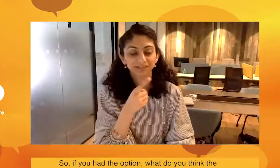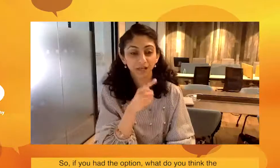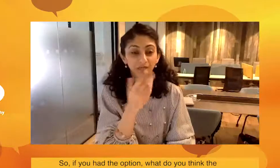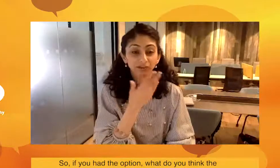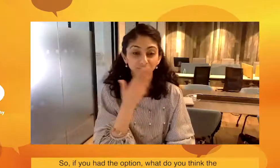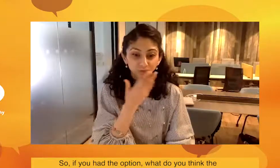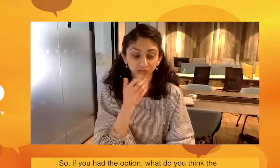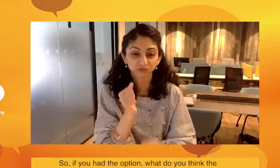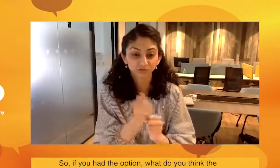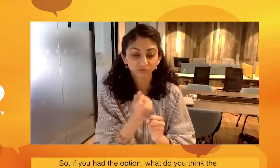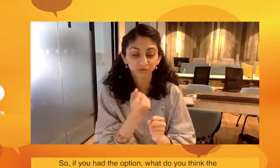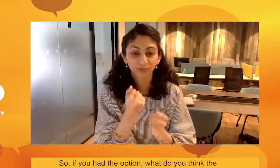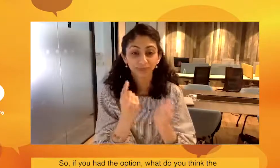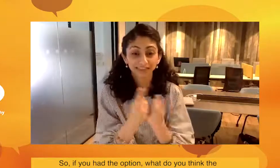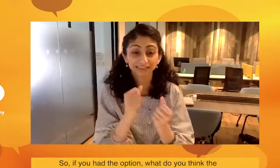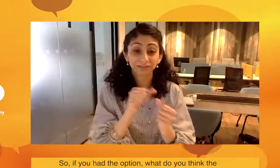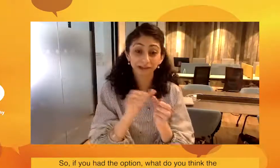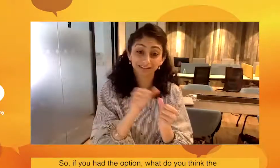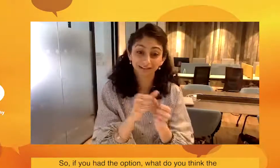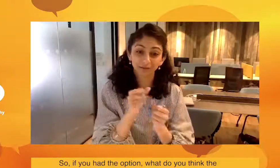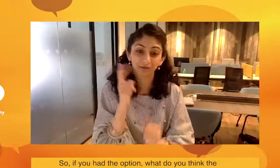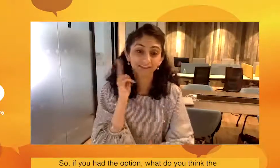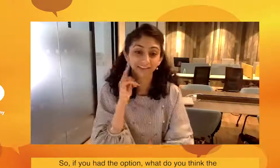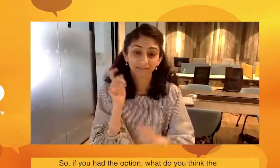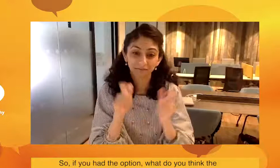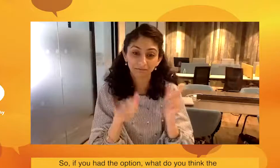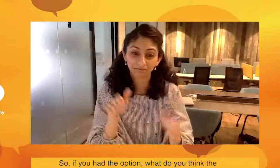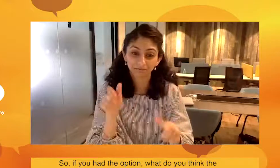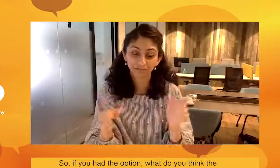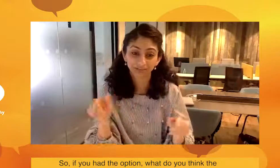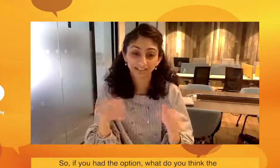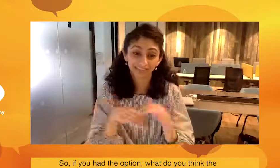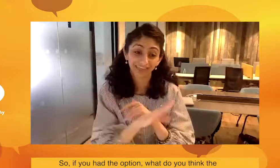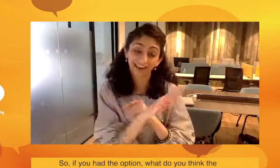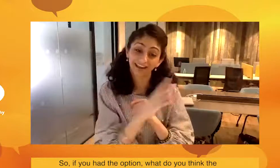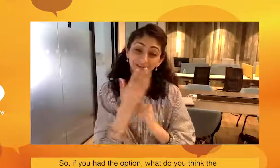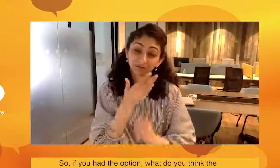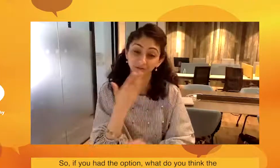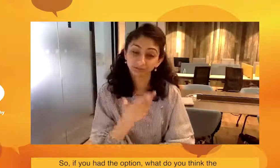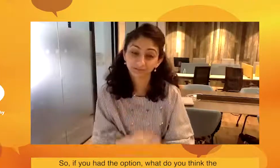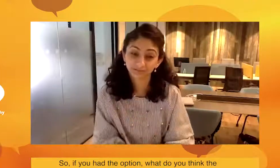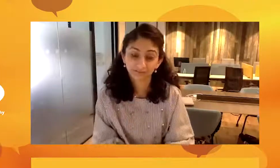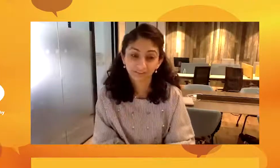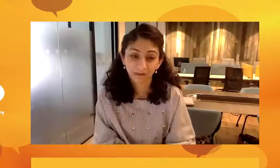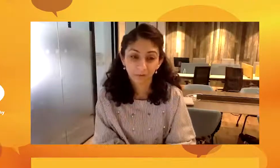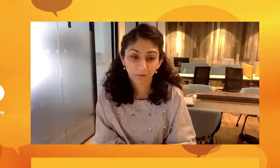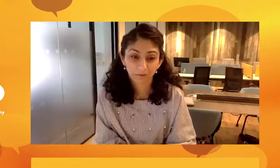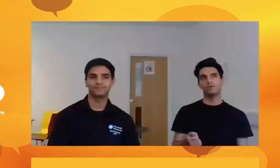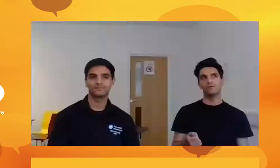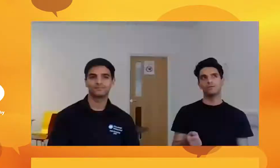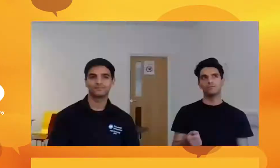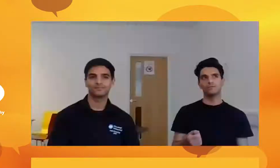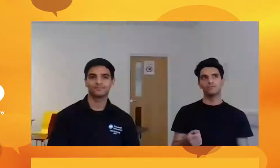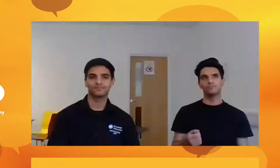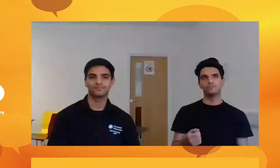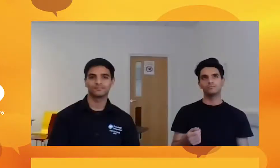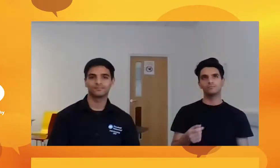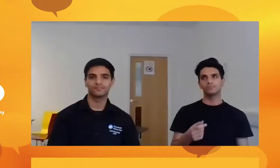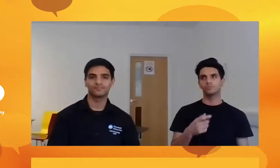So if you had the option, what do you think the school could do better for deaf children?